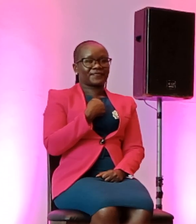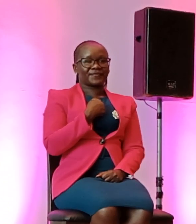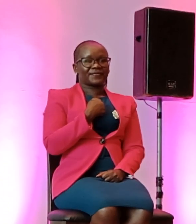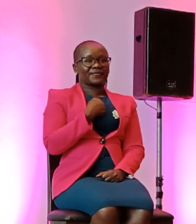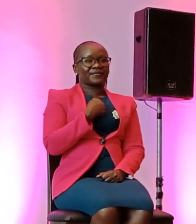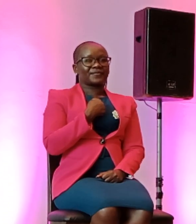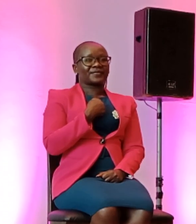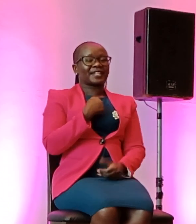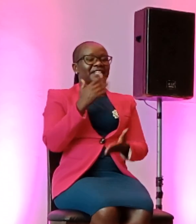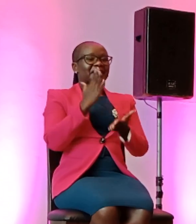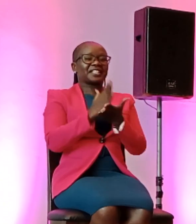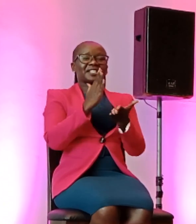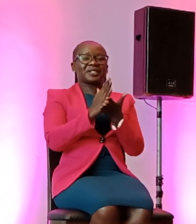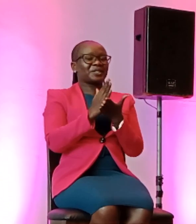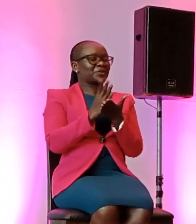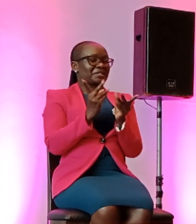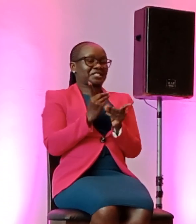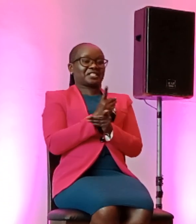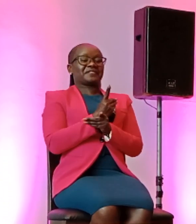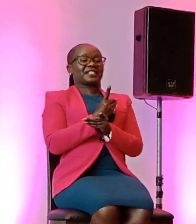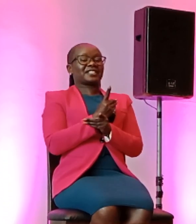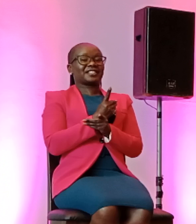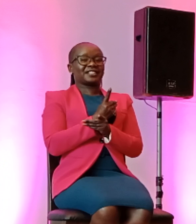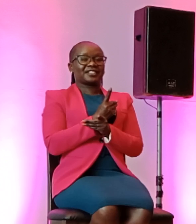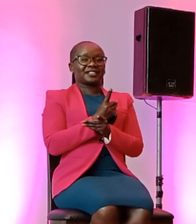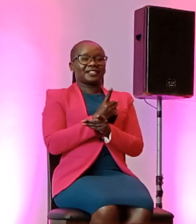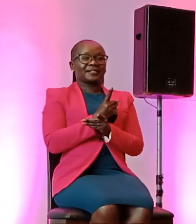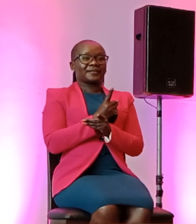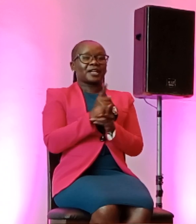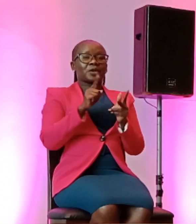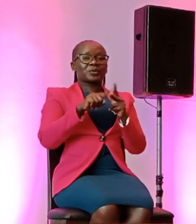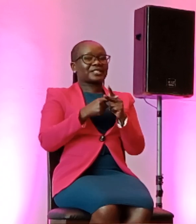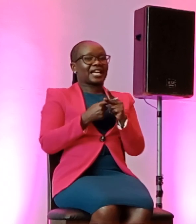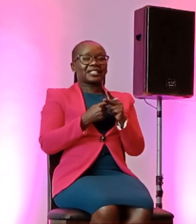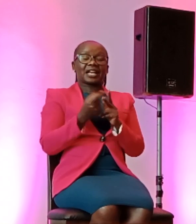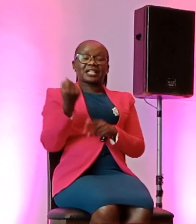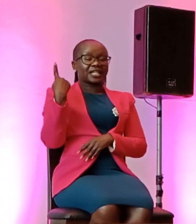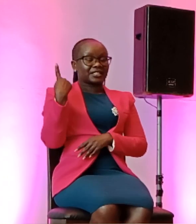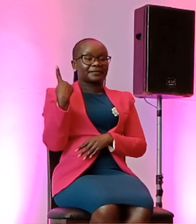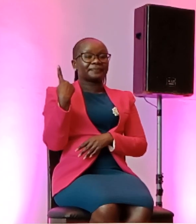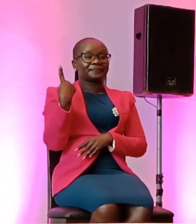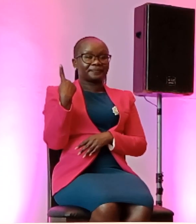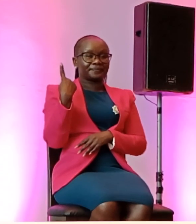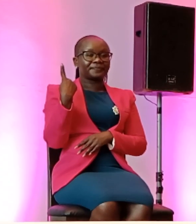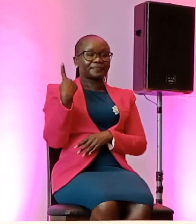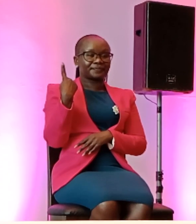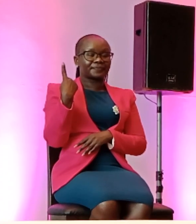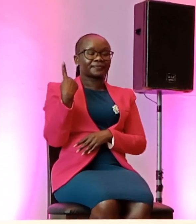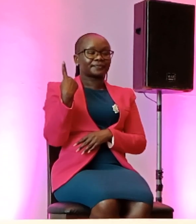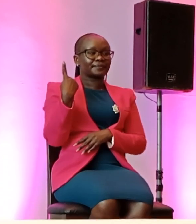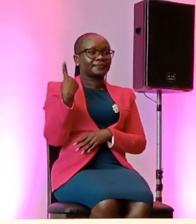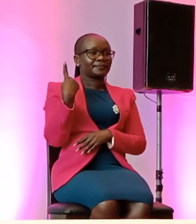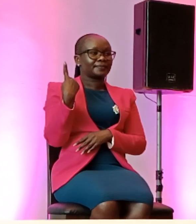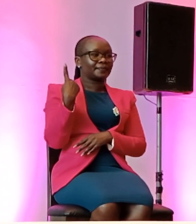is inconsequential even to start comprehending.